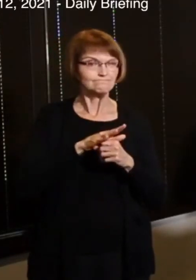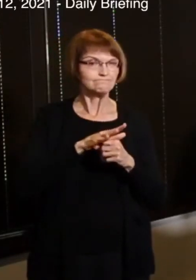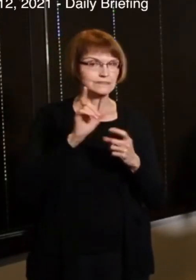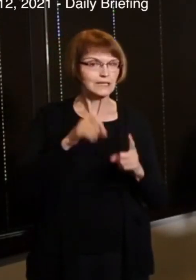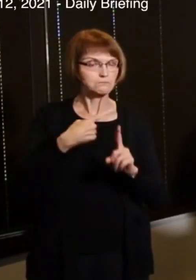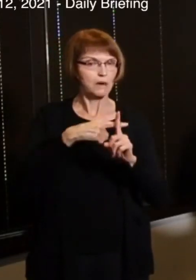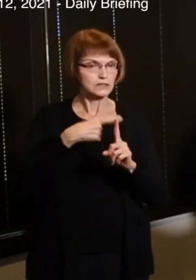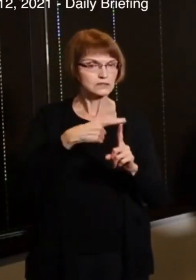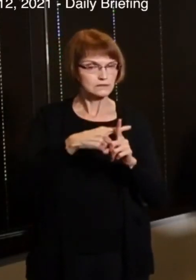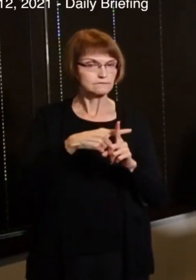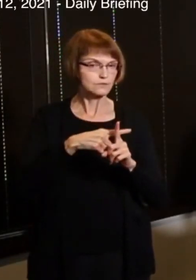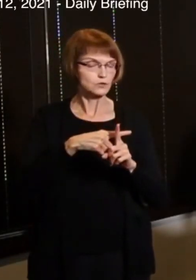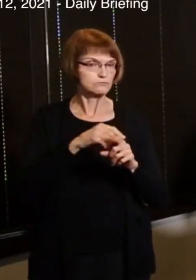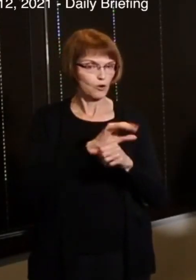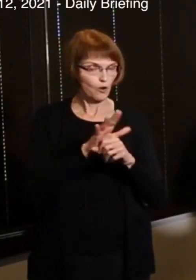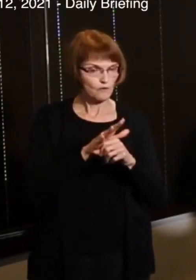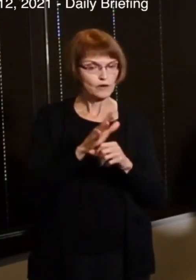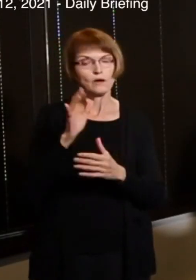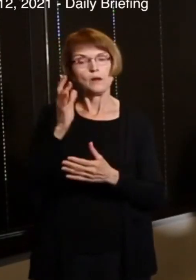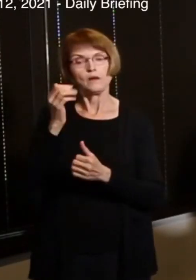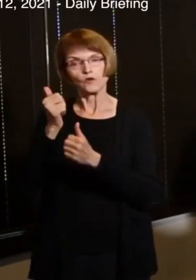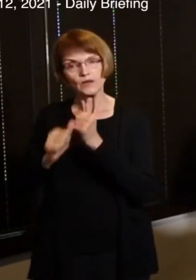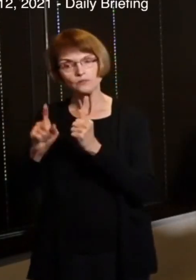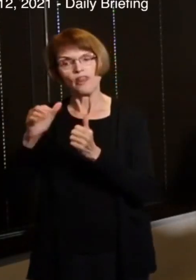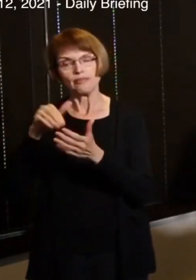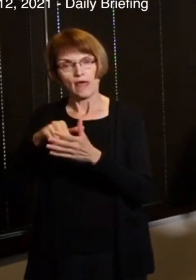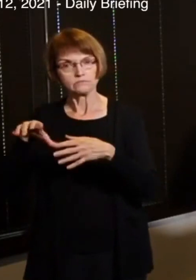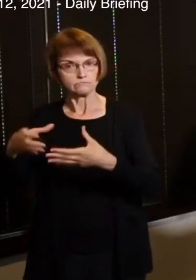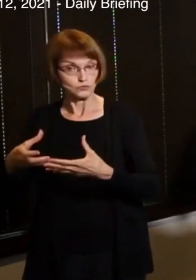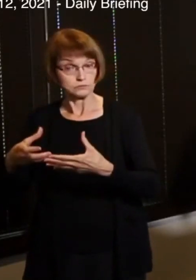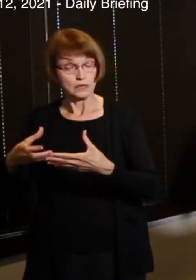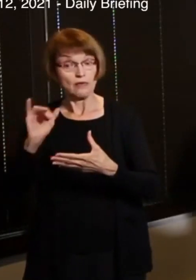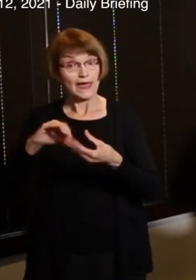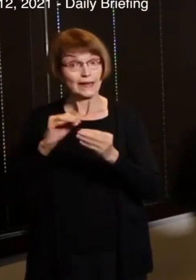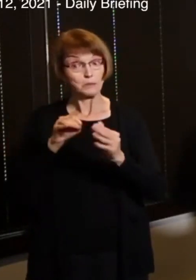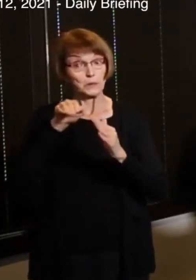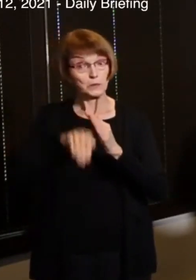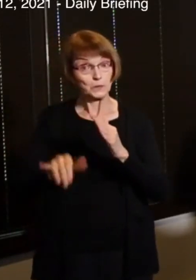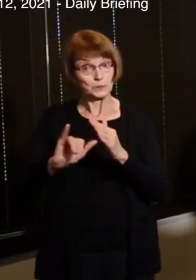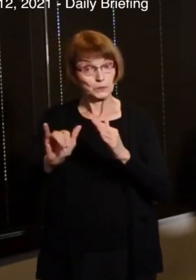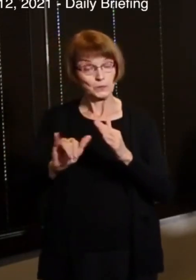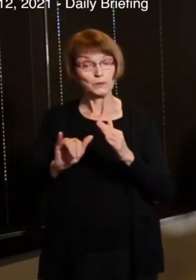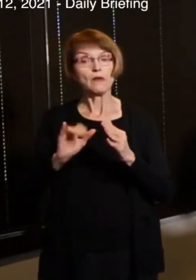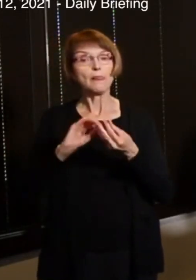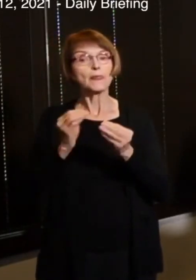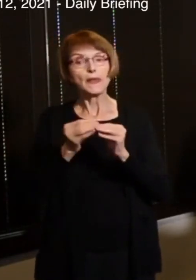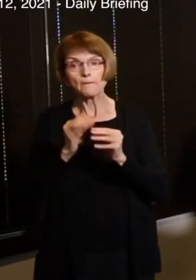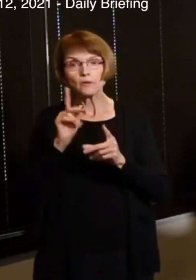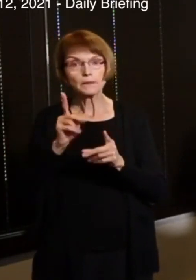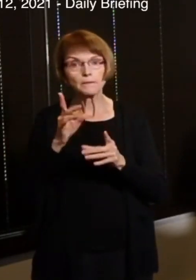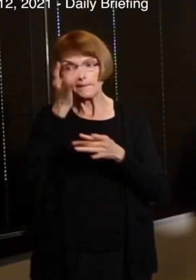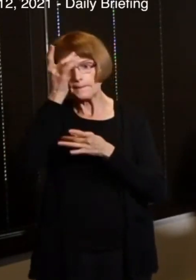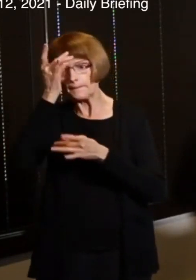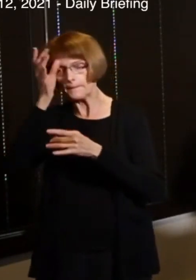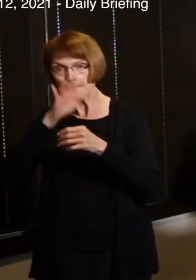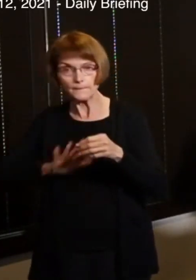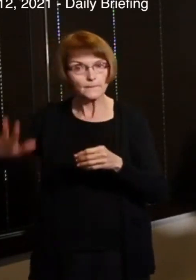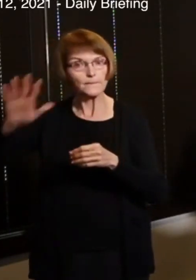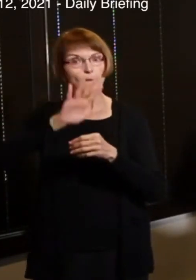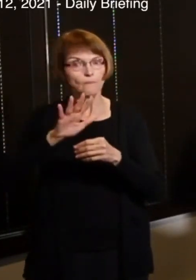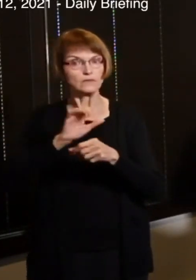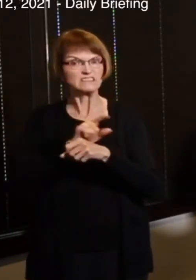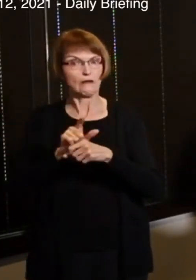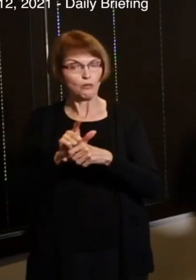but again, that has started to take a trend down as well. We know that cases are starting to drop across the metropolitan area, and so